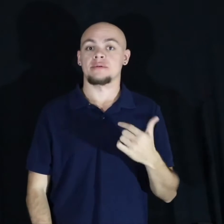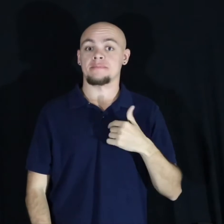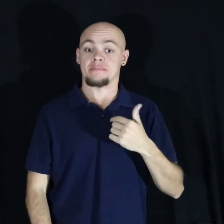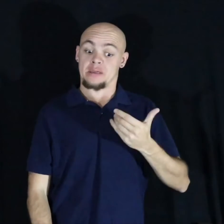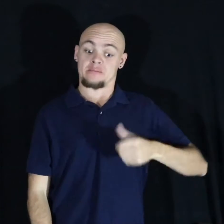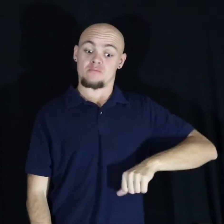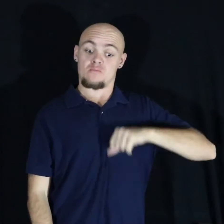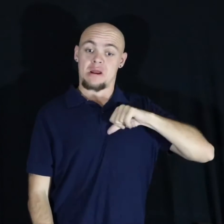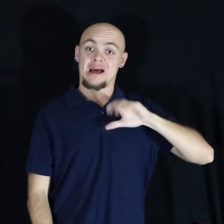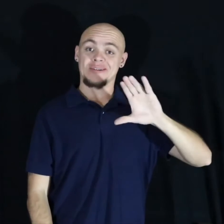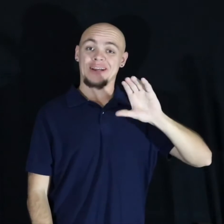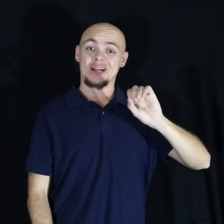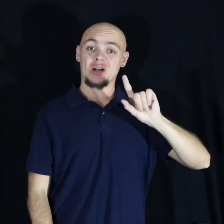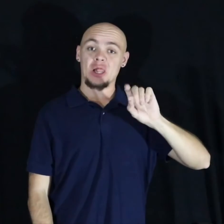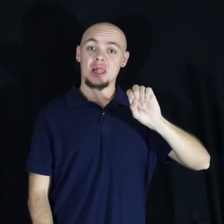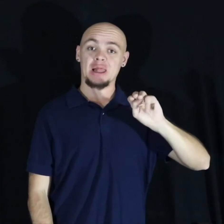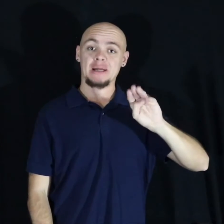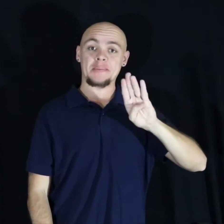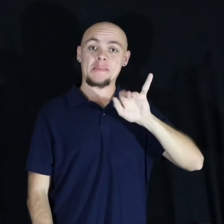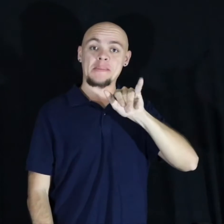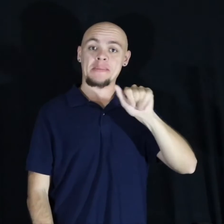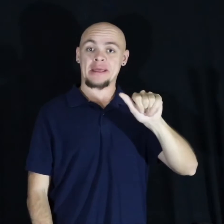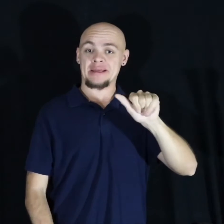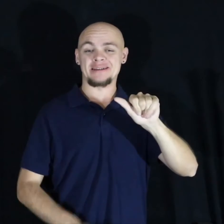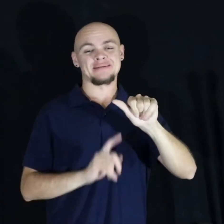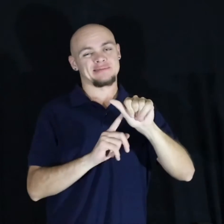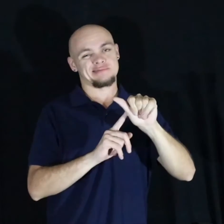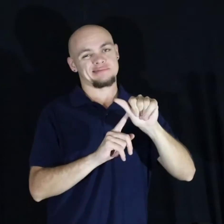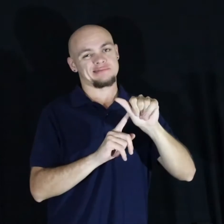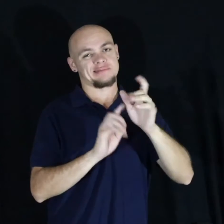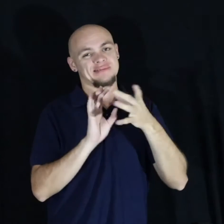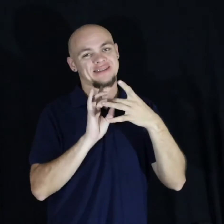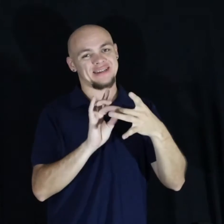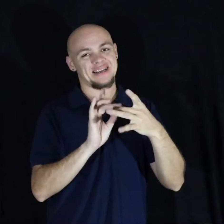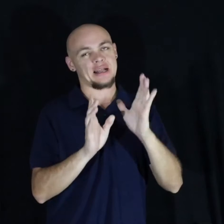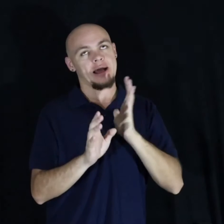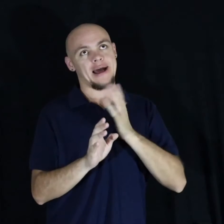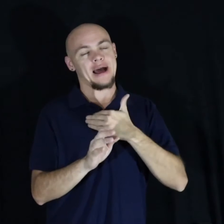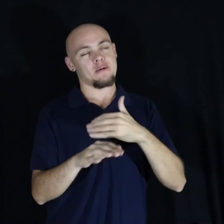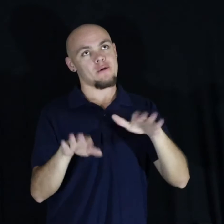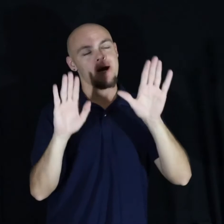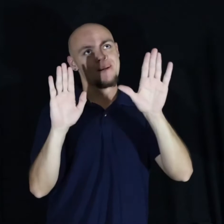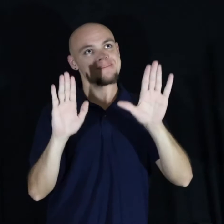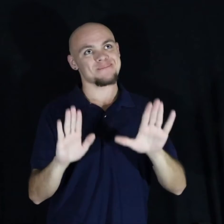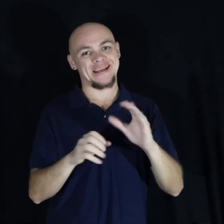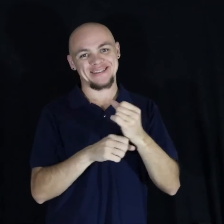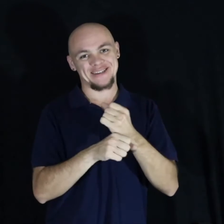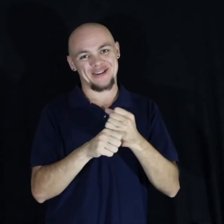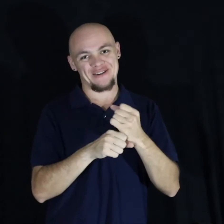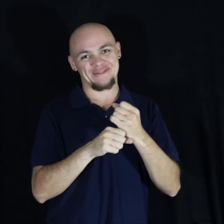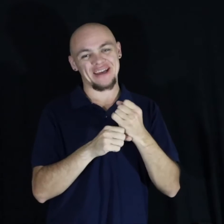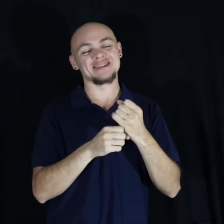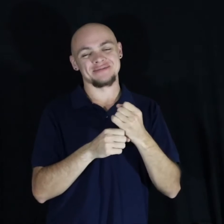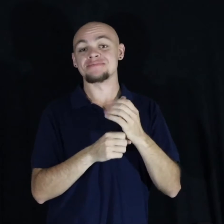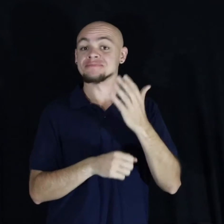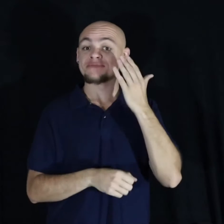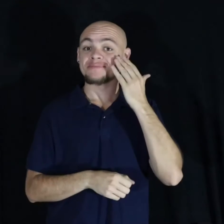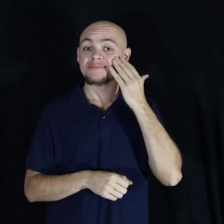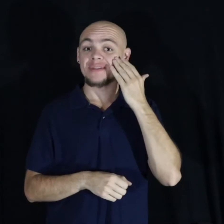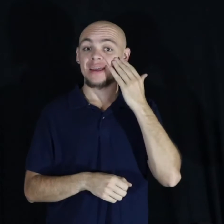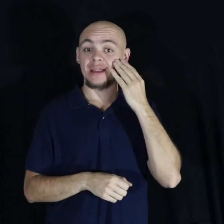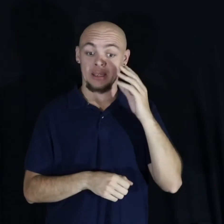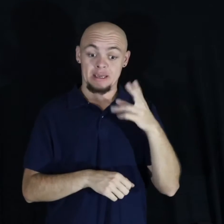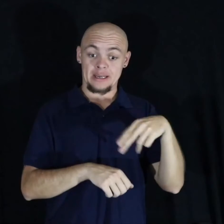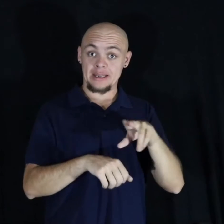that I am, there was no way that I couldn't add a connection to our excellent coffee in this talk. There are undeniable parallels between